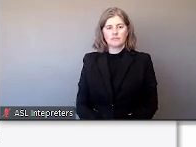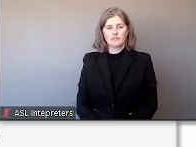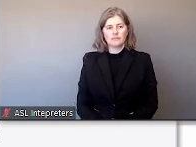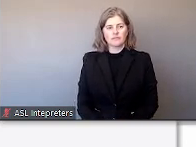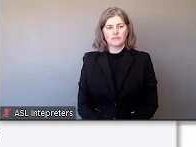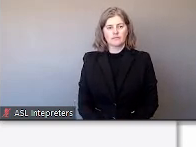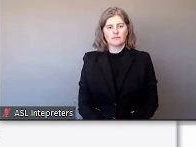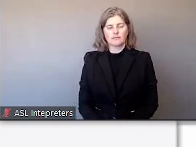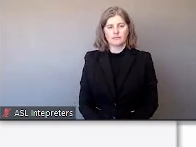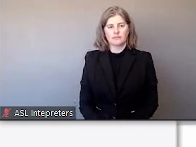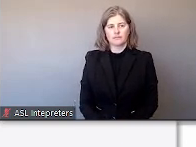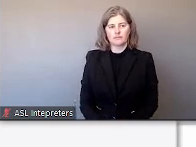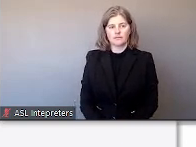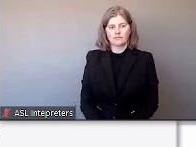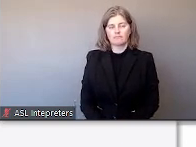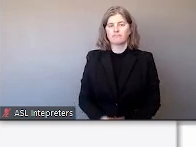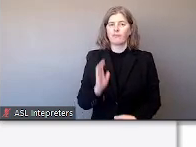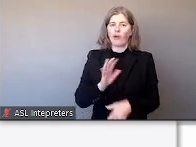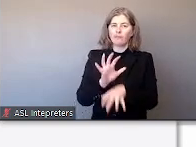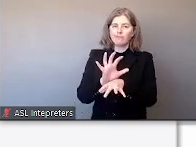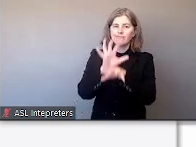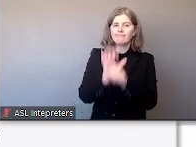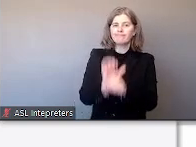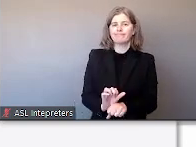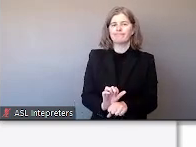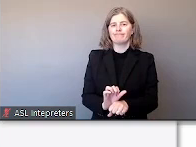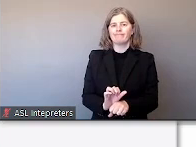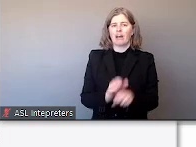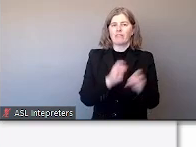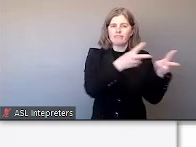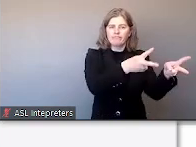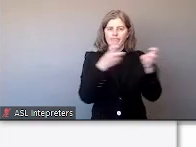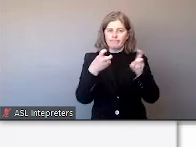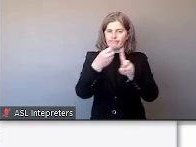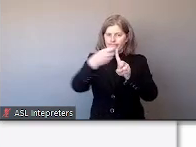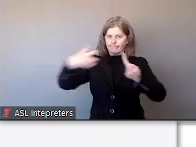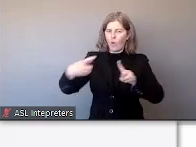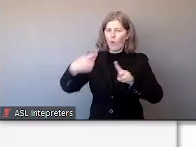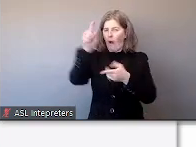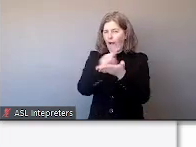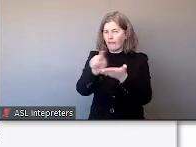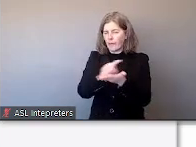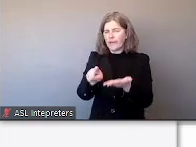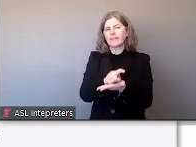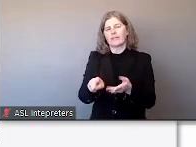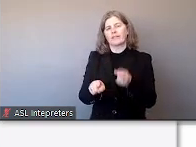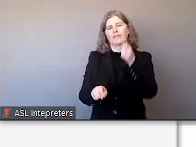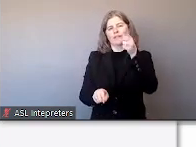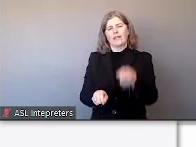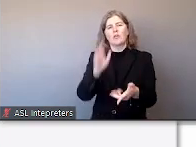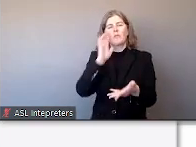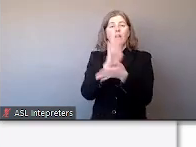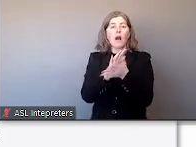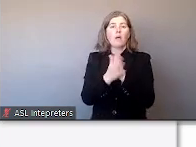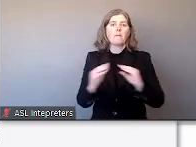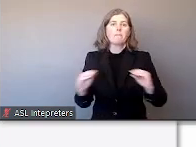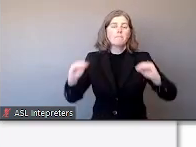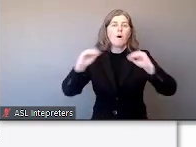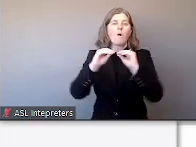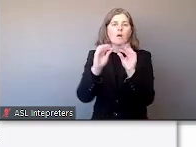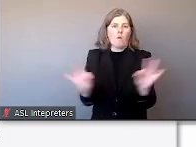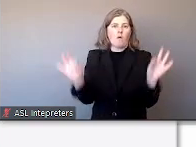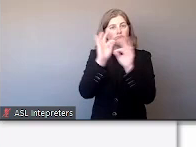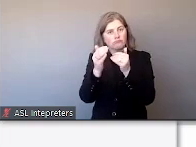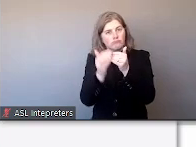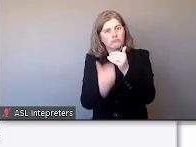Keeping with our custom of reviewing one epidemiology report a week, and these are going to become even more important